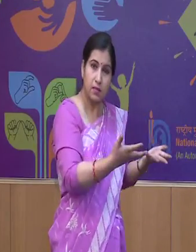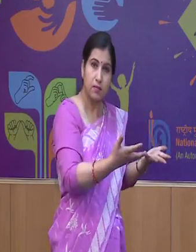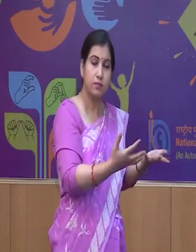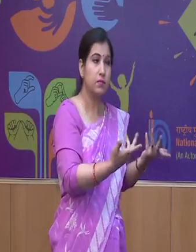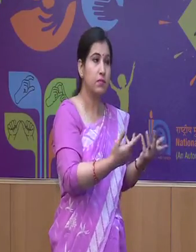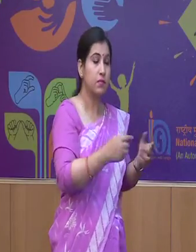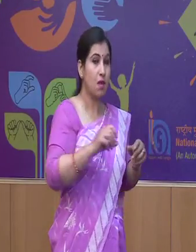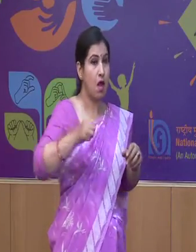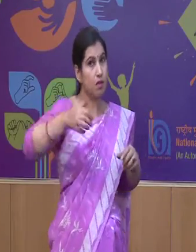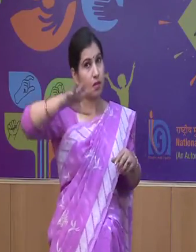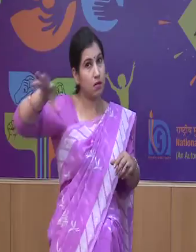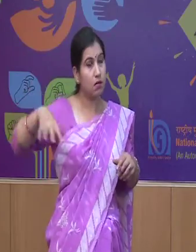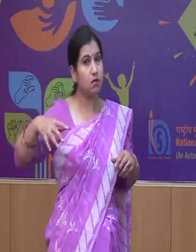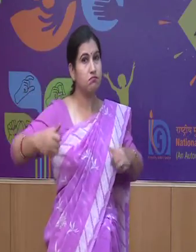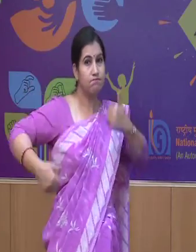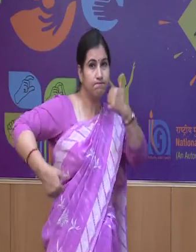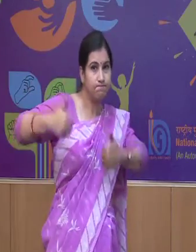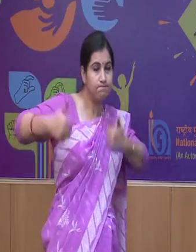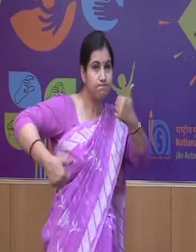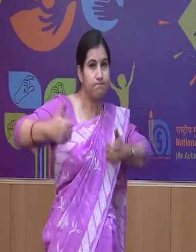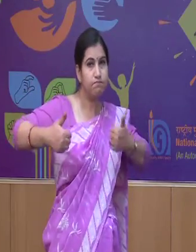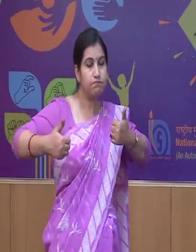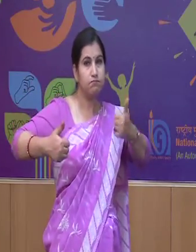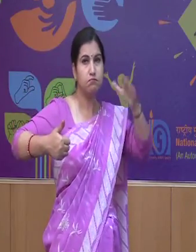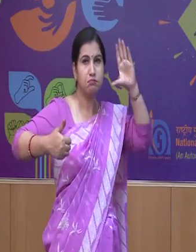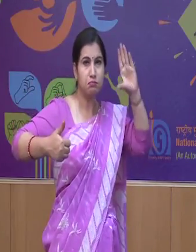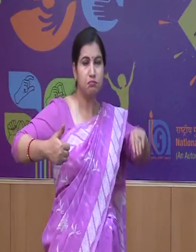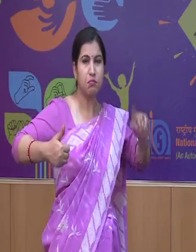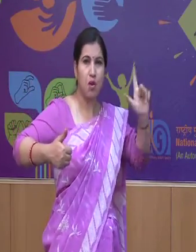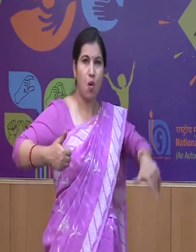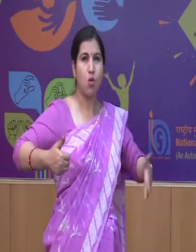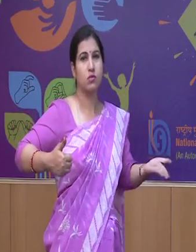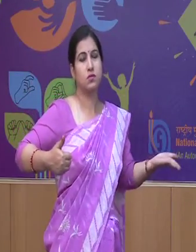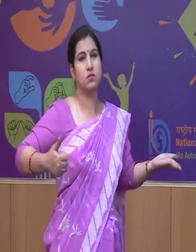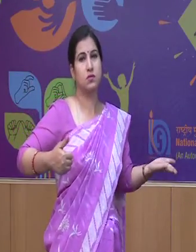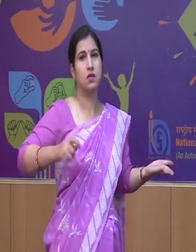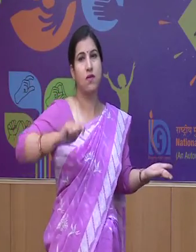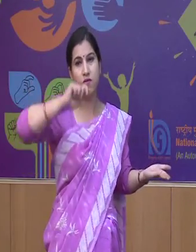not compete with the machine-made foreign goods.